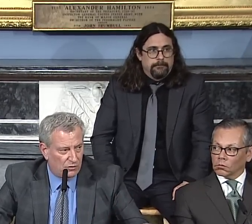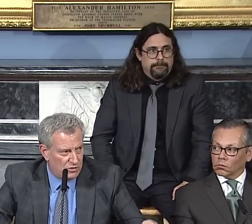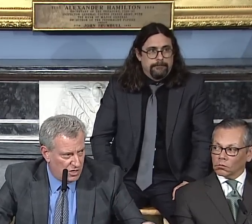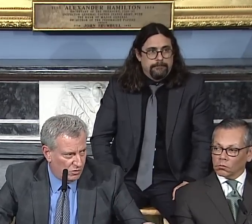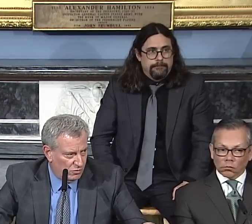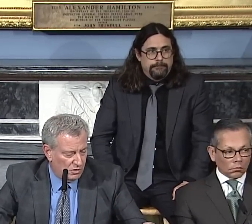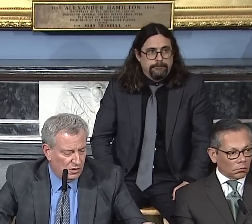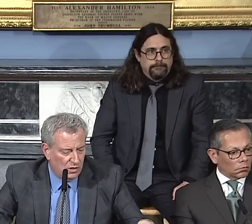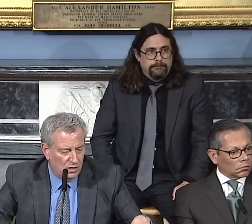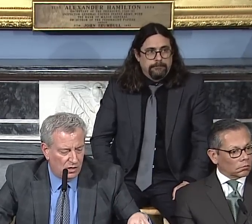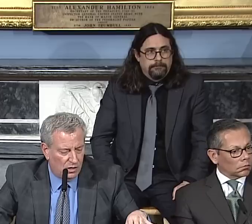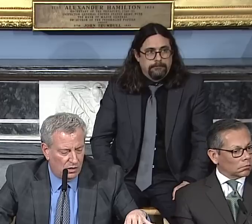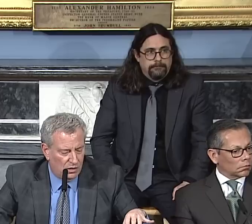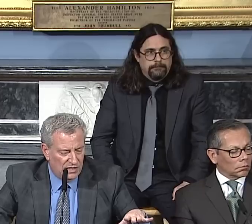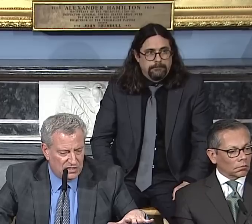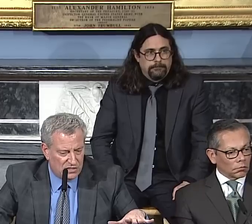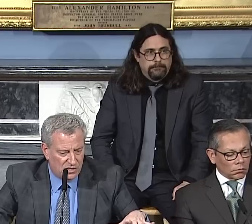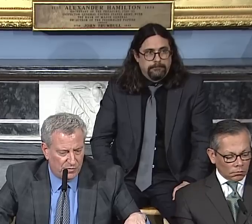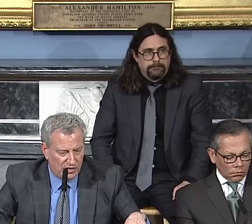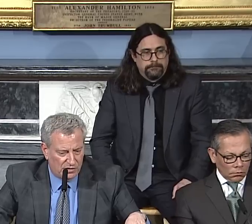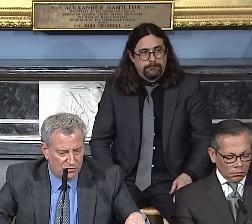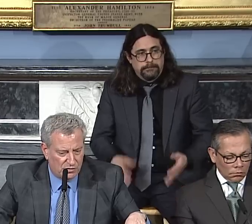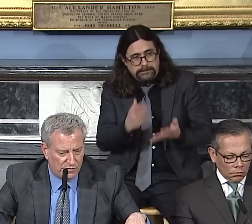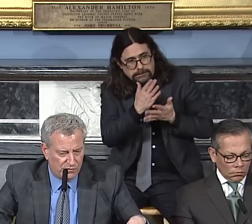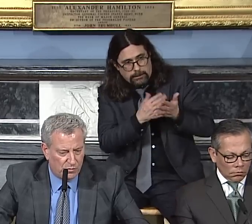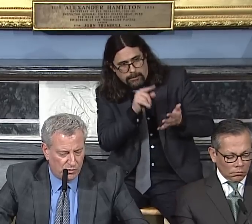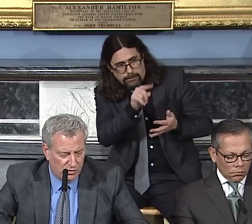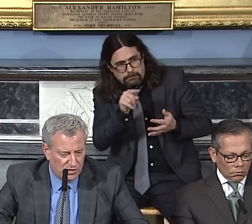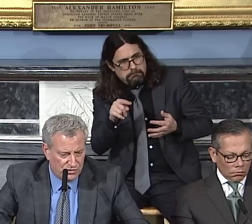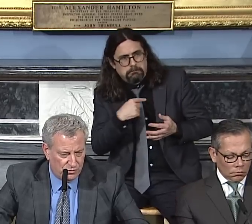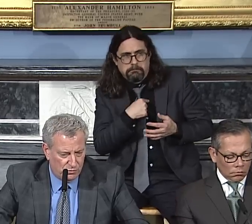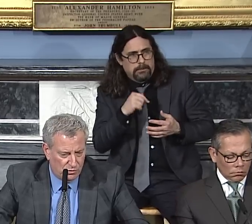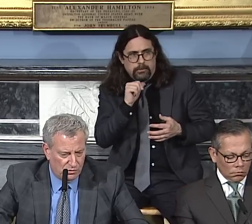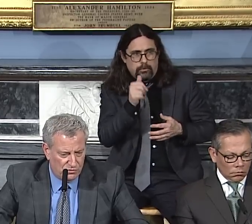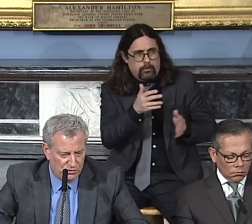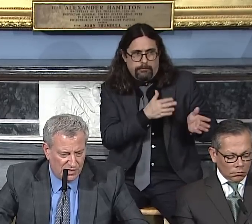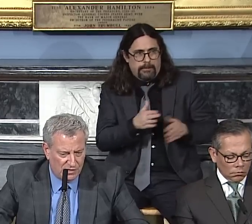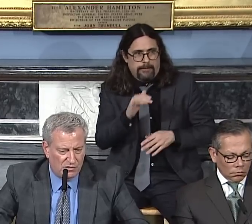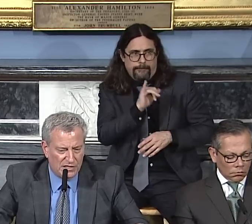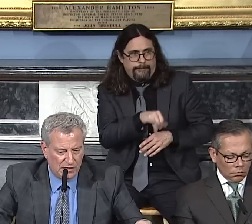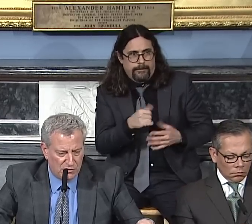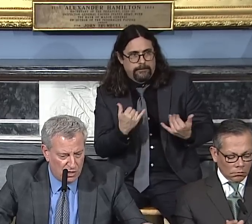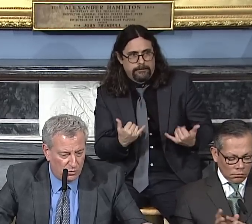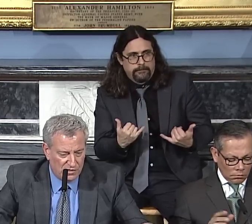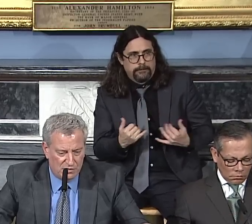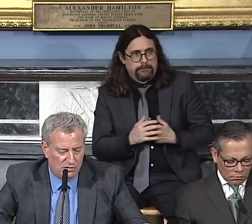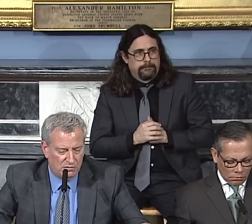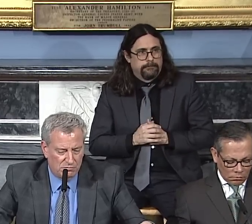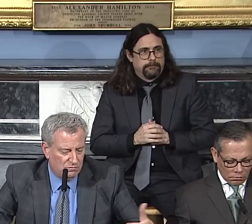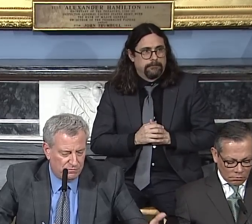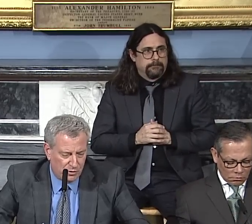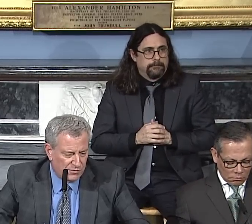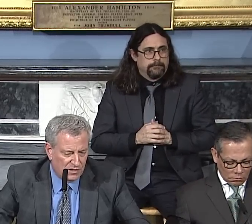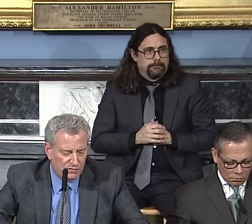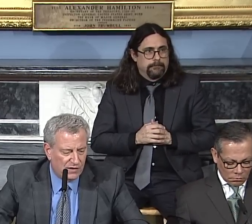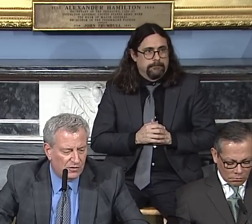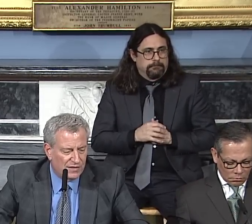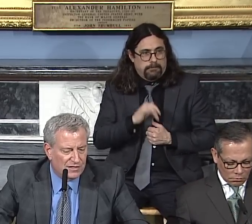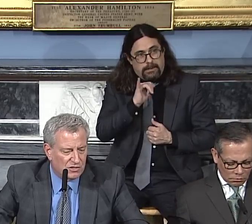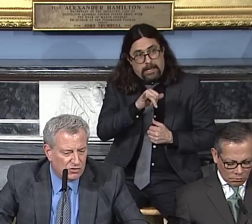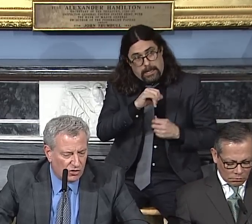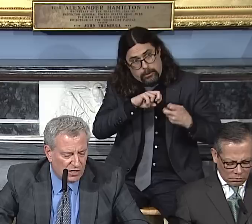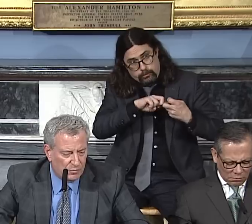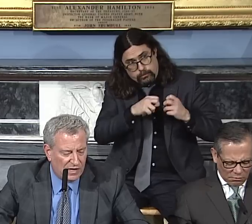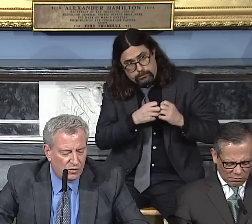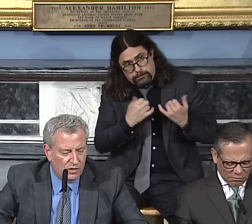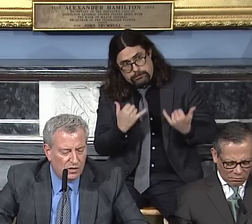right now? No. Is it something that's sort of a front burner issue we're adjudicating right now? No. Is it perfectly fair